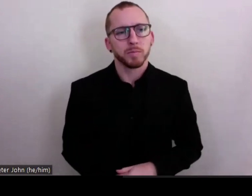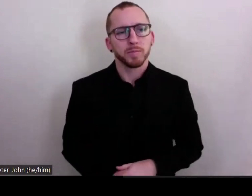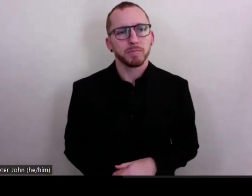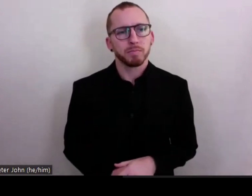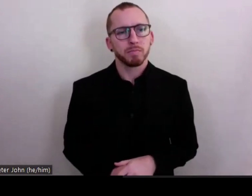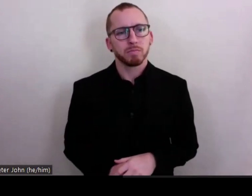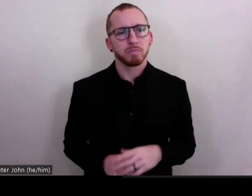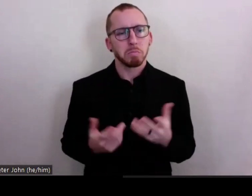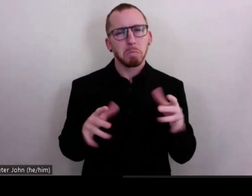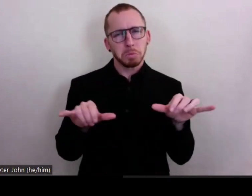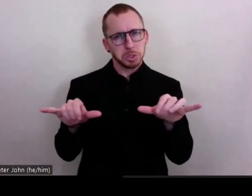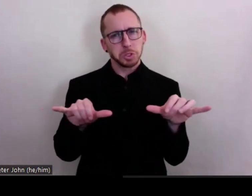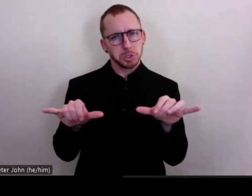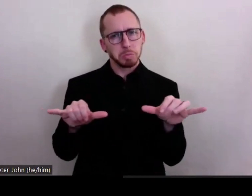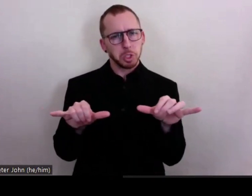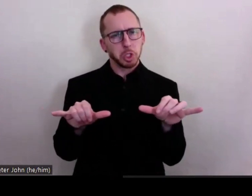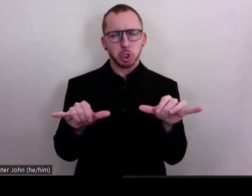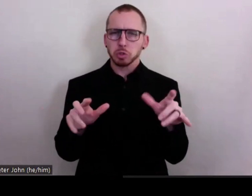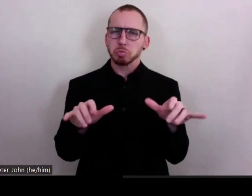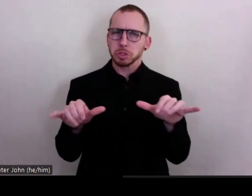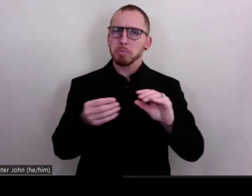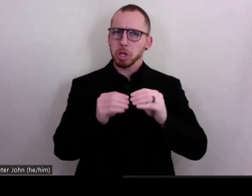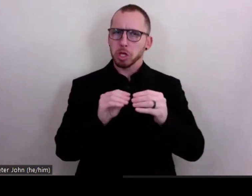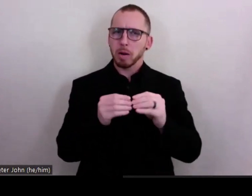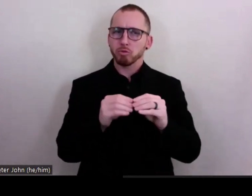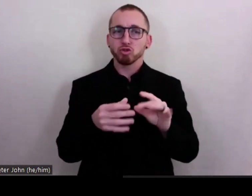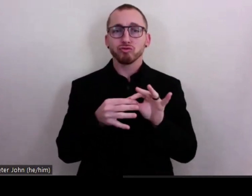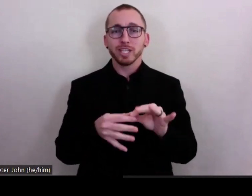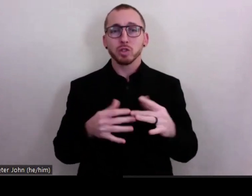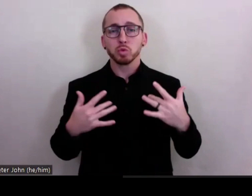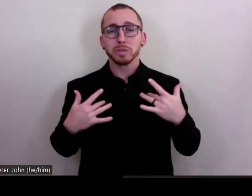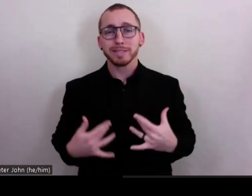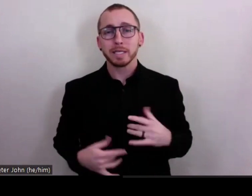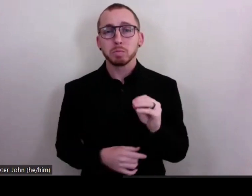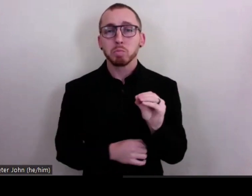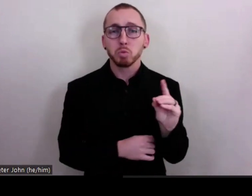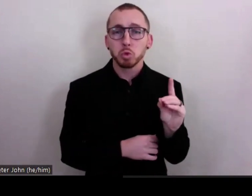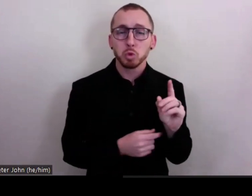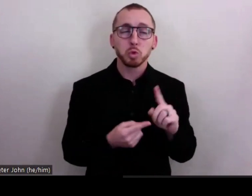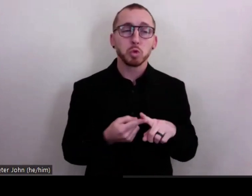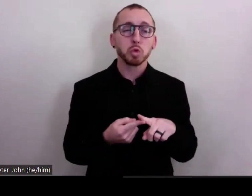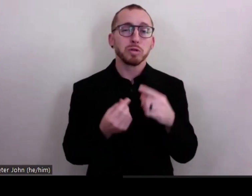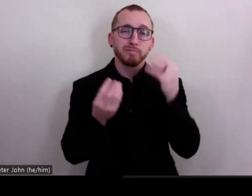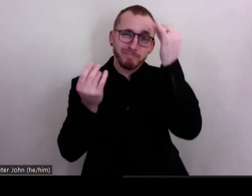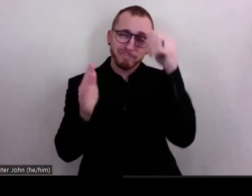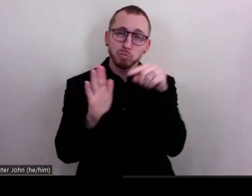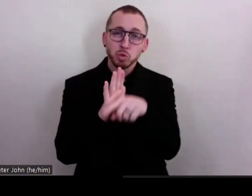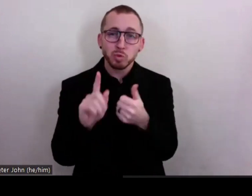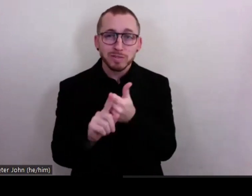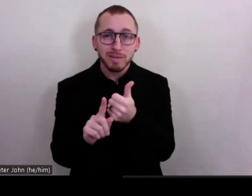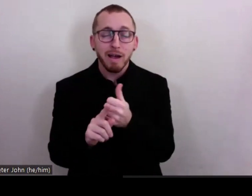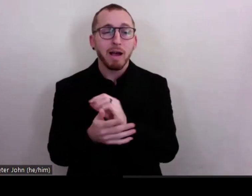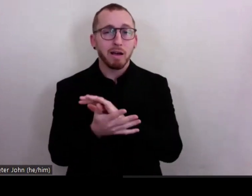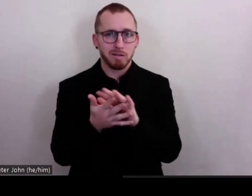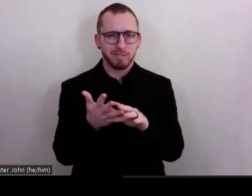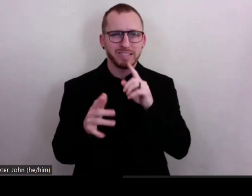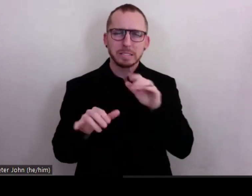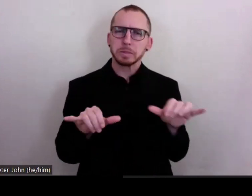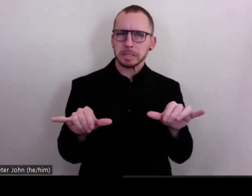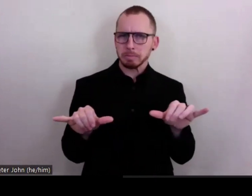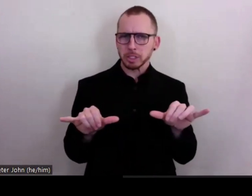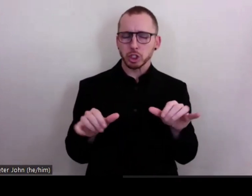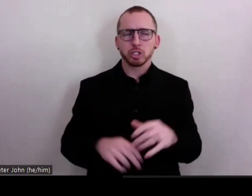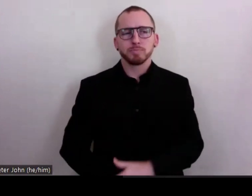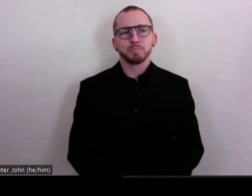There are similar rates around depressed mood, suicidality. And the reason why this is so important is